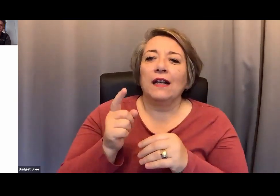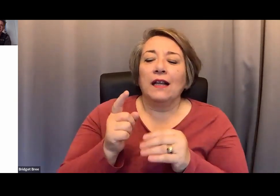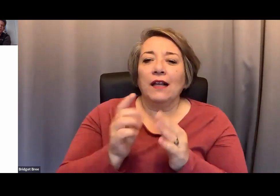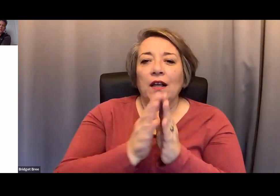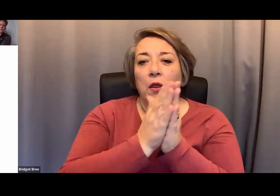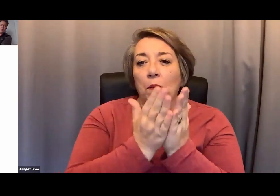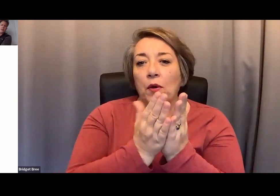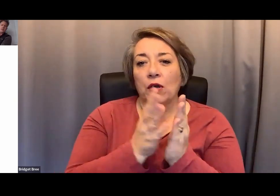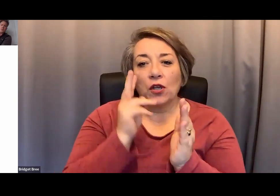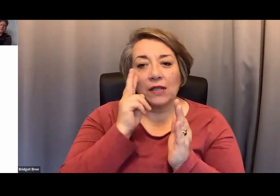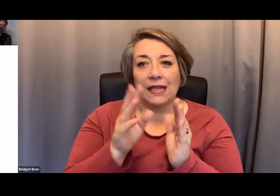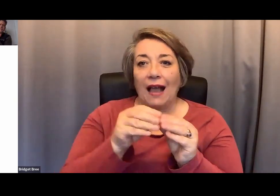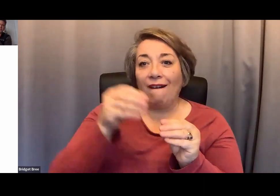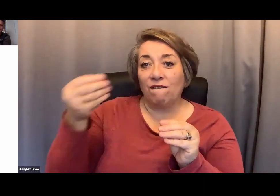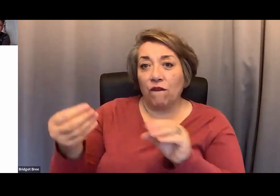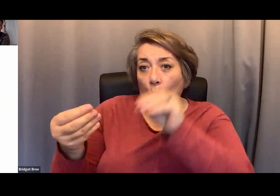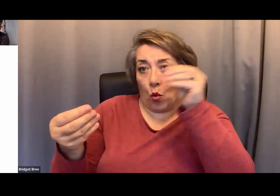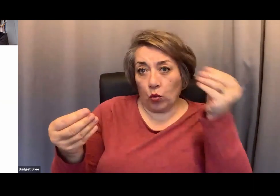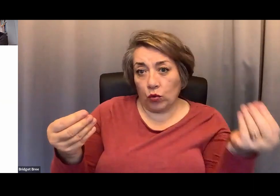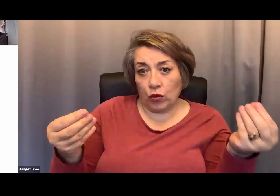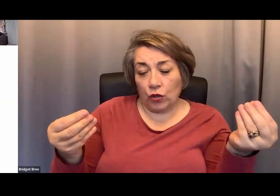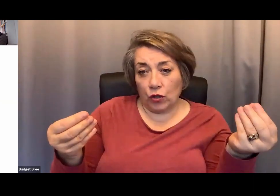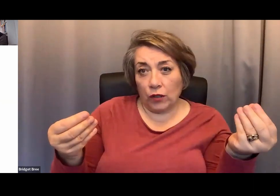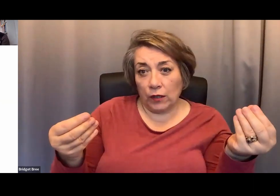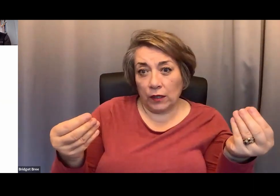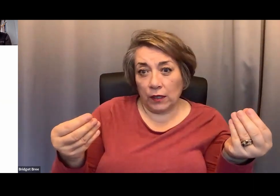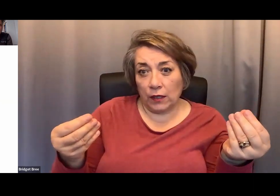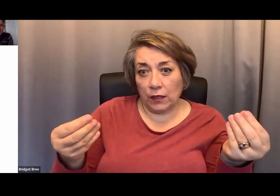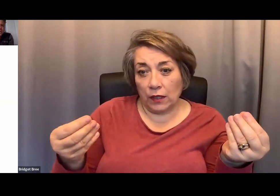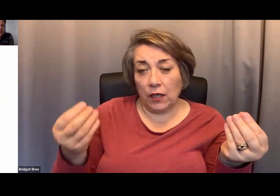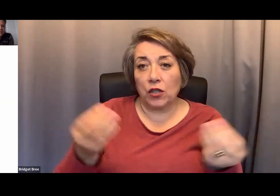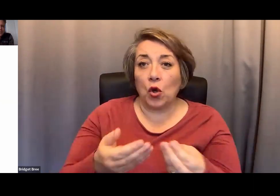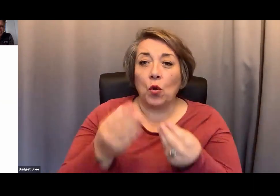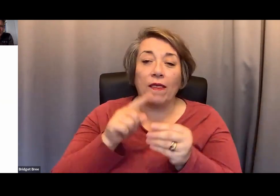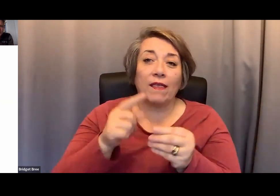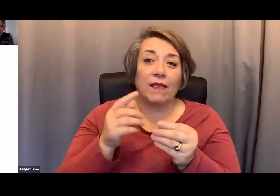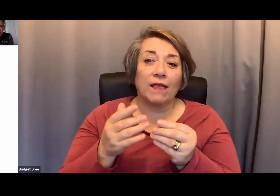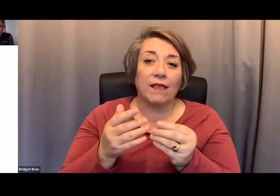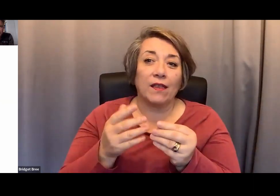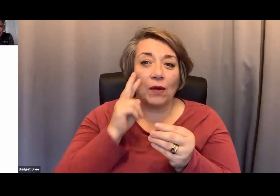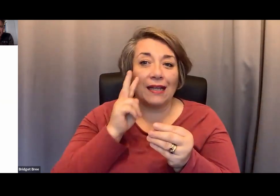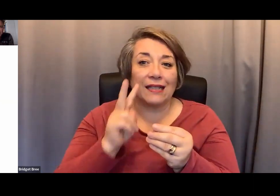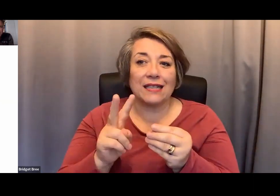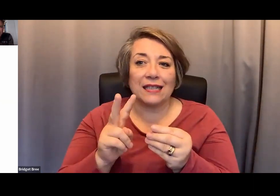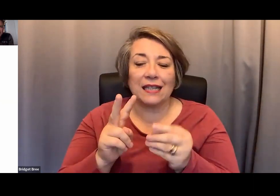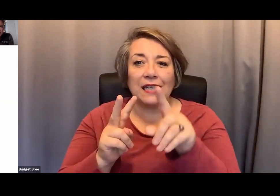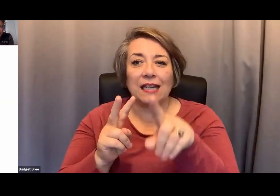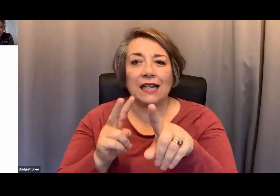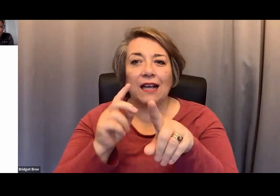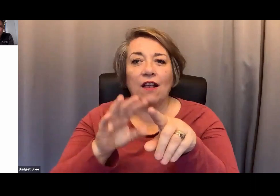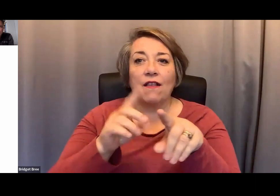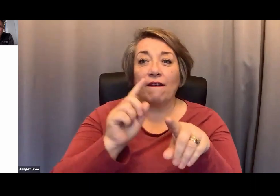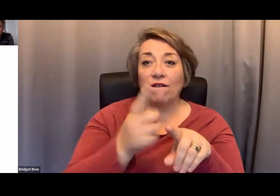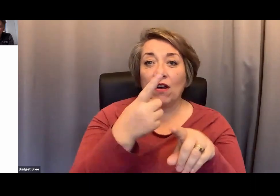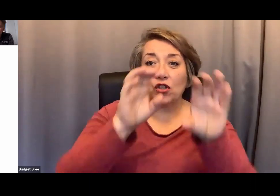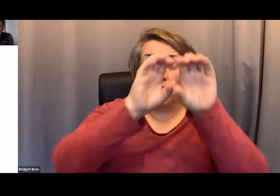of unfolds. So when you unfold it, it shows that we have the original donut. We have a donut